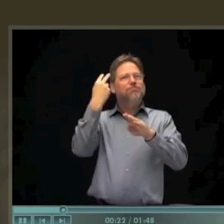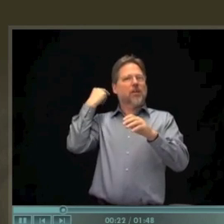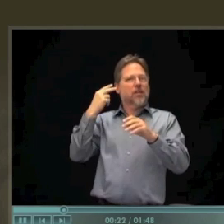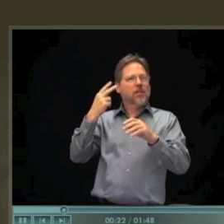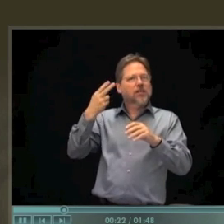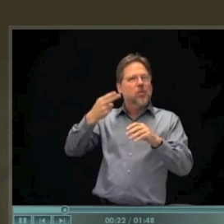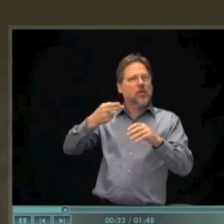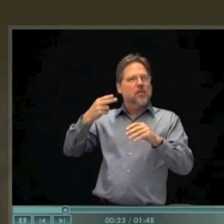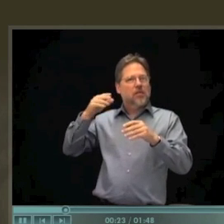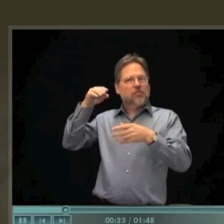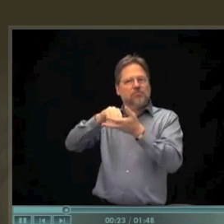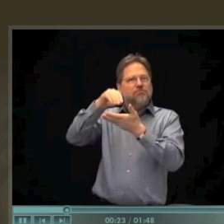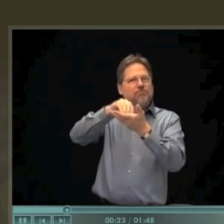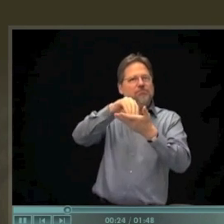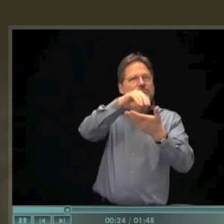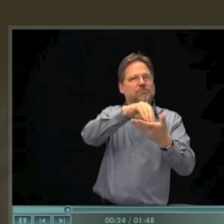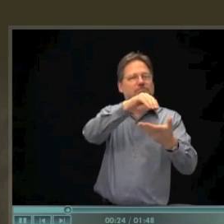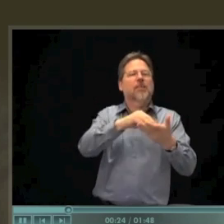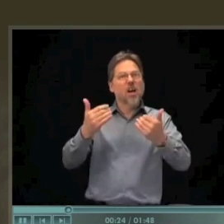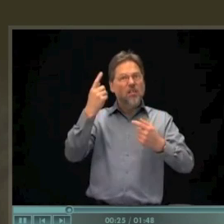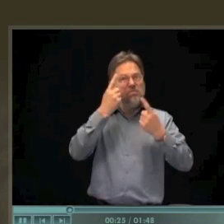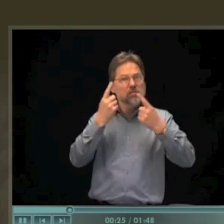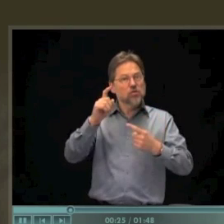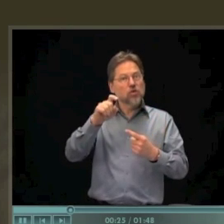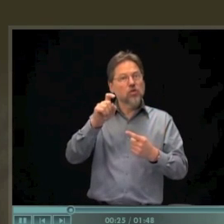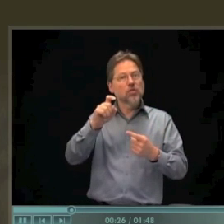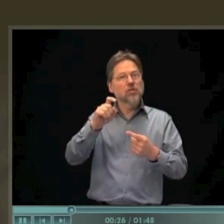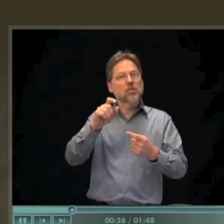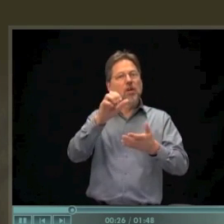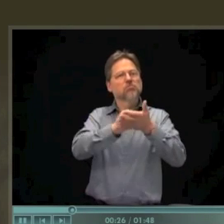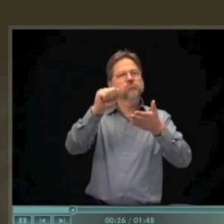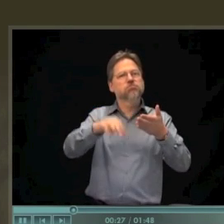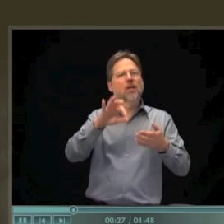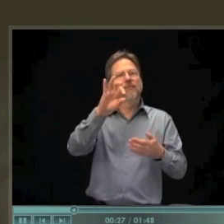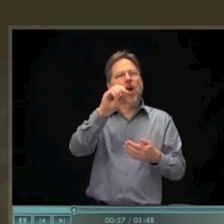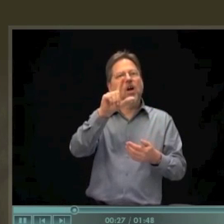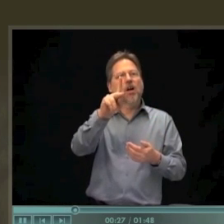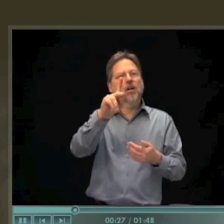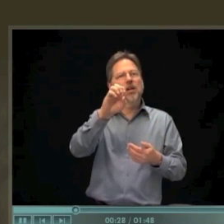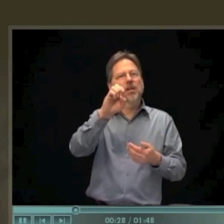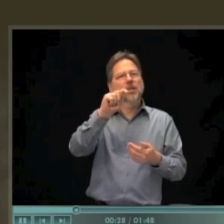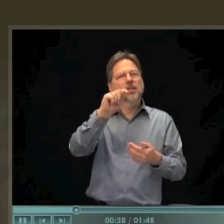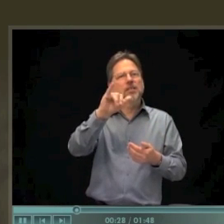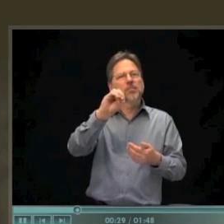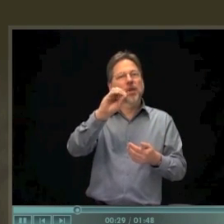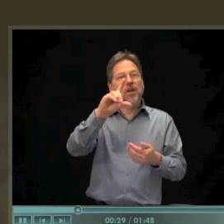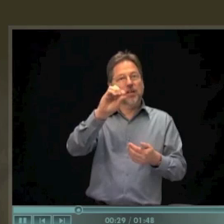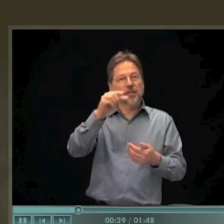There's an increasing literature now looking back at the history of deaf people